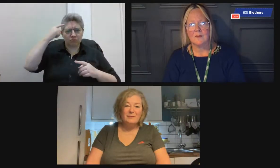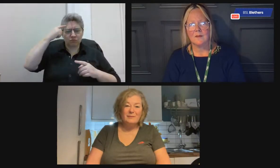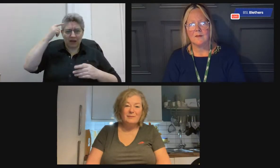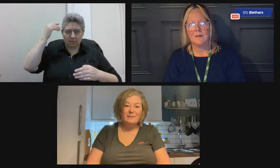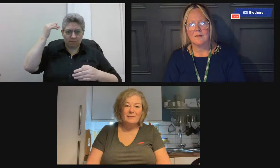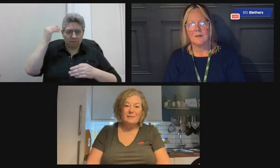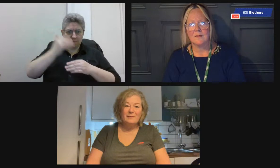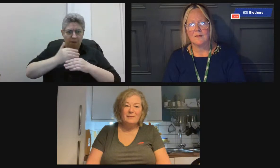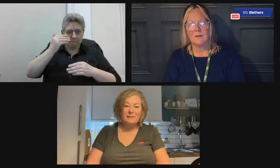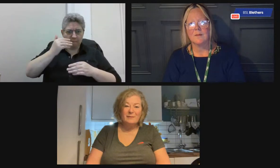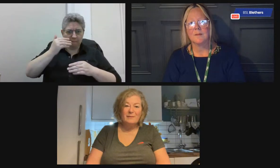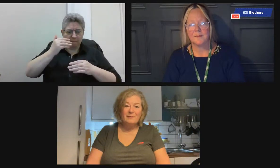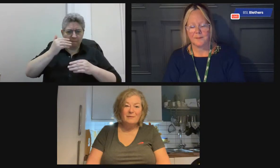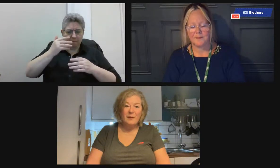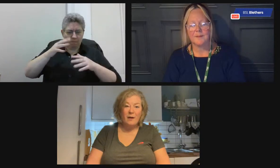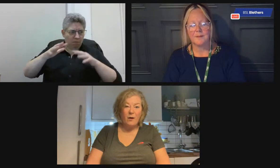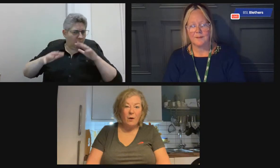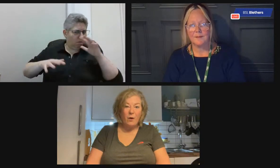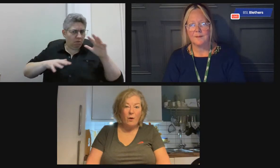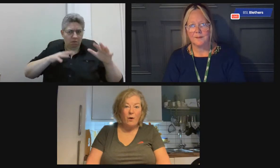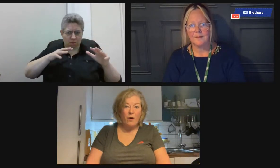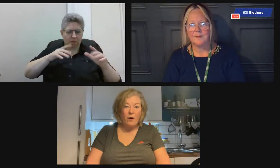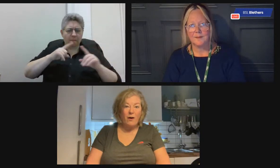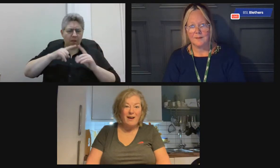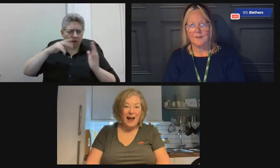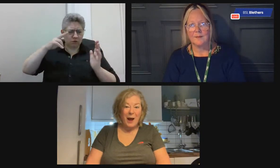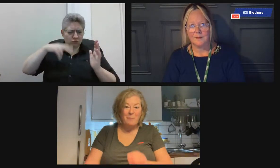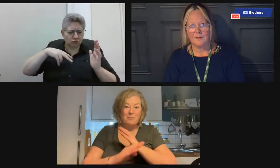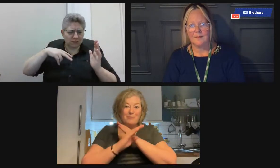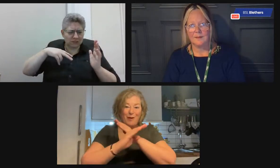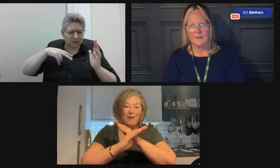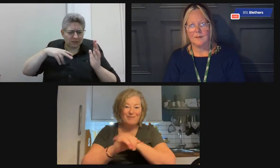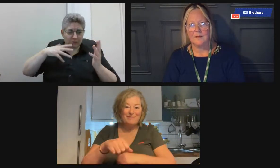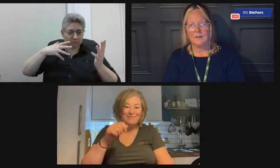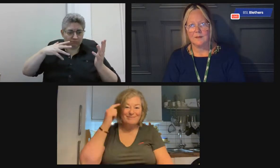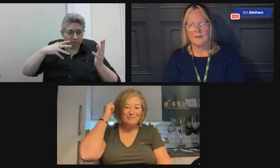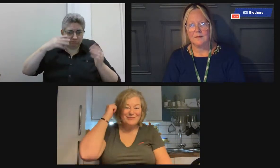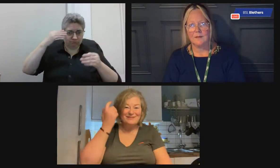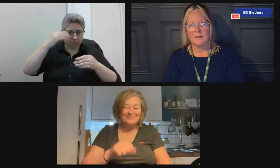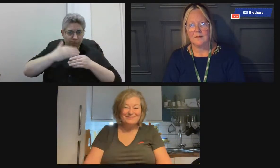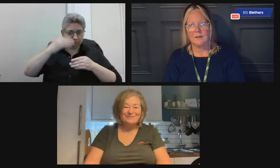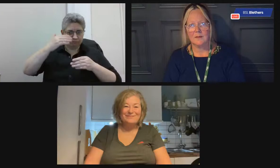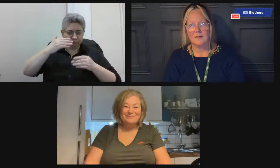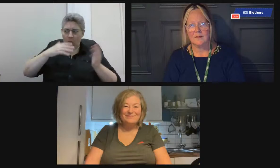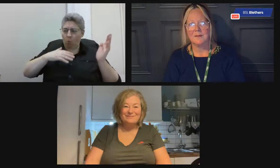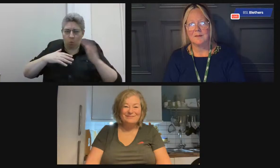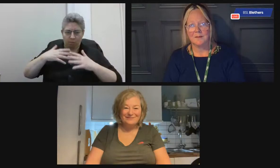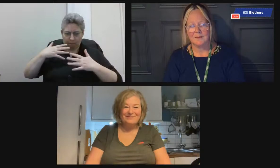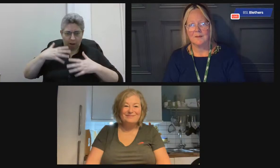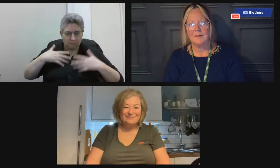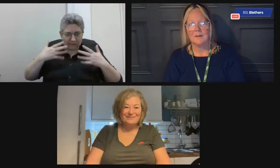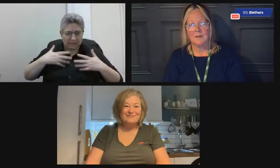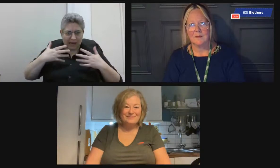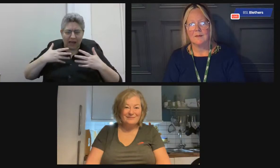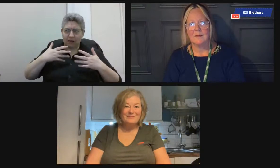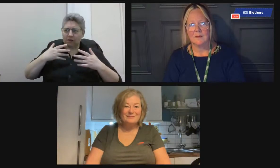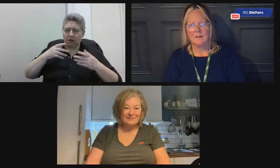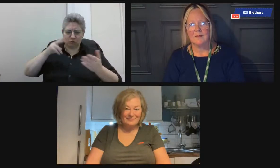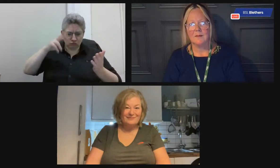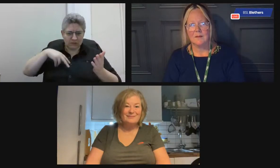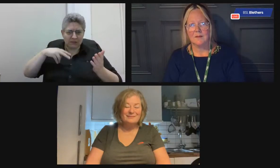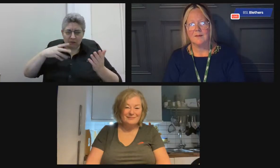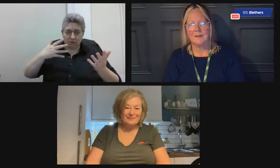example, in sign language, because I mean, I'm assuming that if you have just been diagnosed with Mhm. cancer, your brain goes into